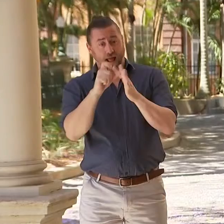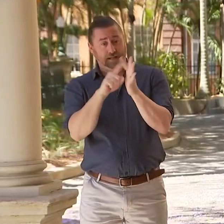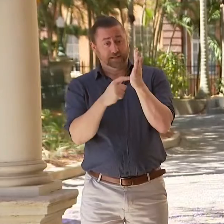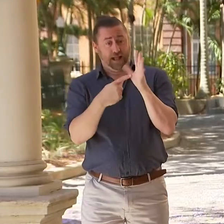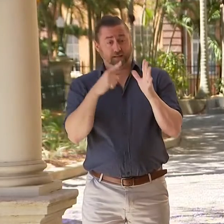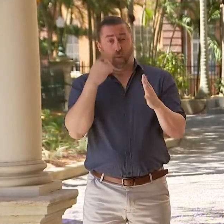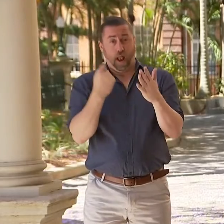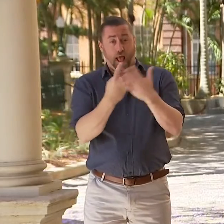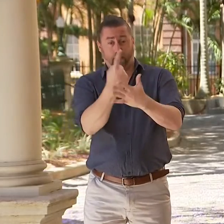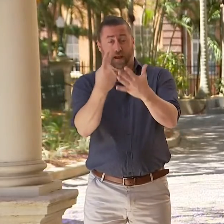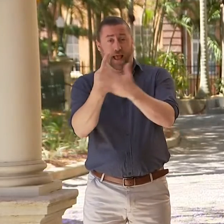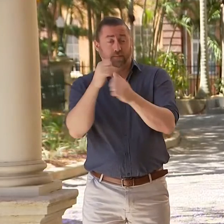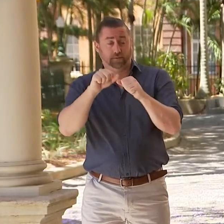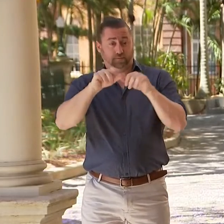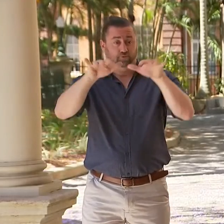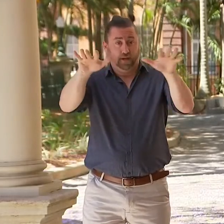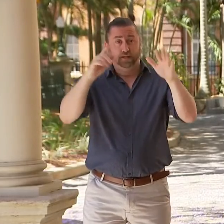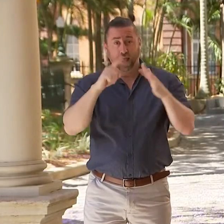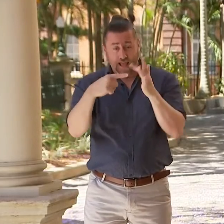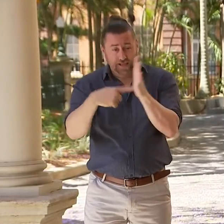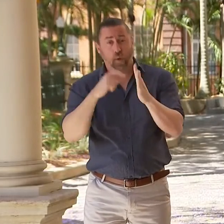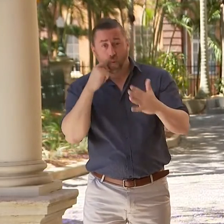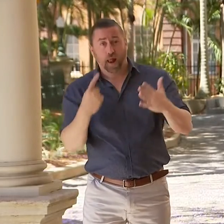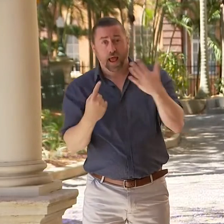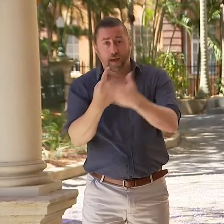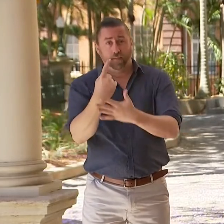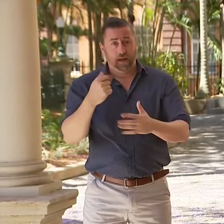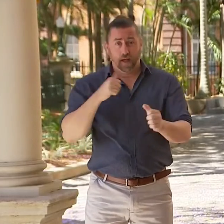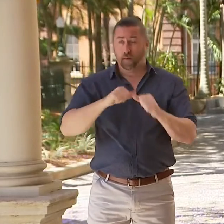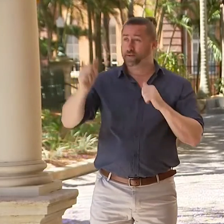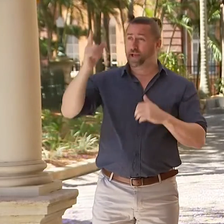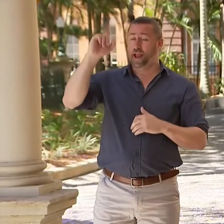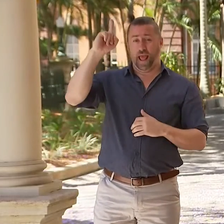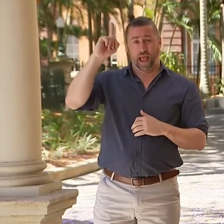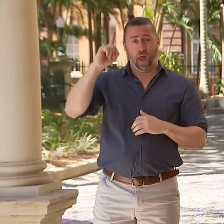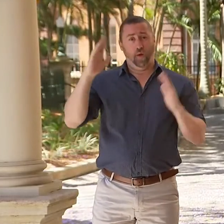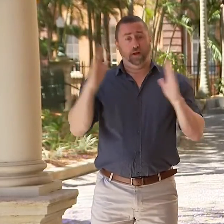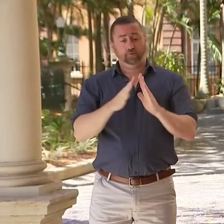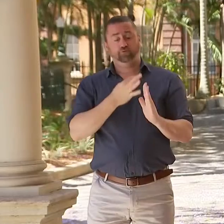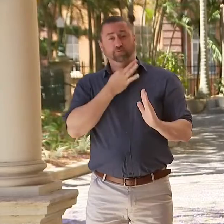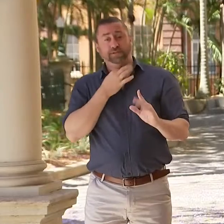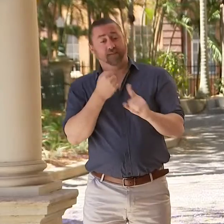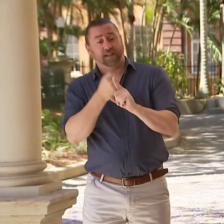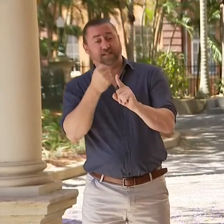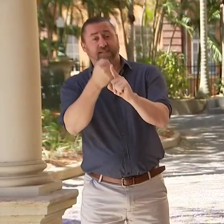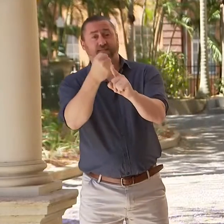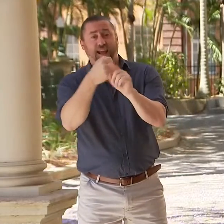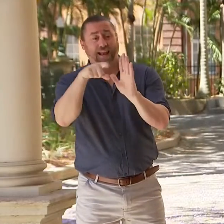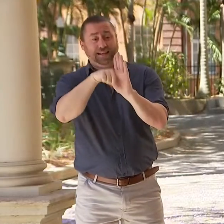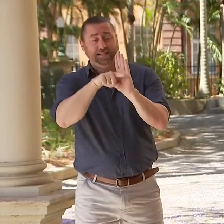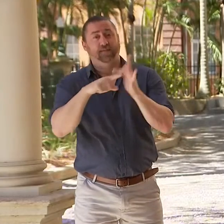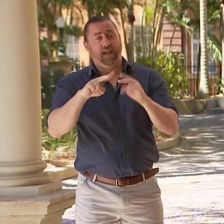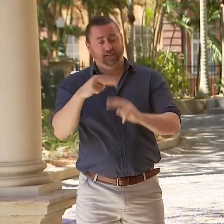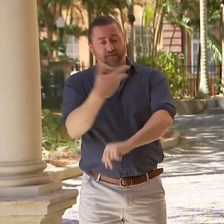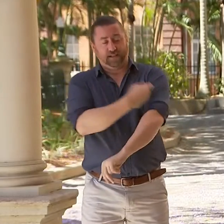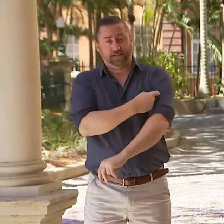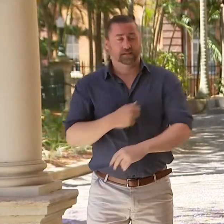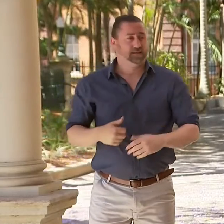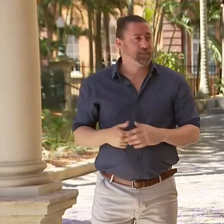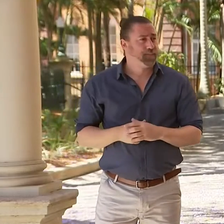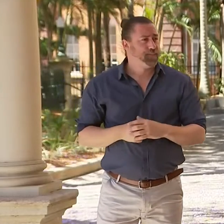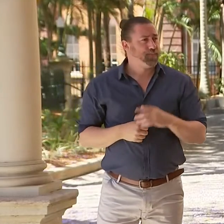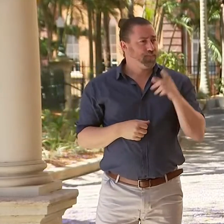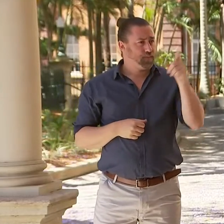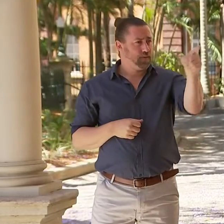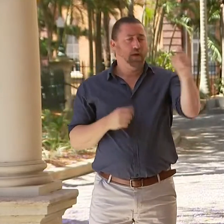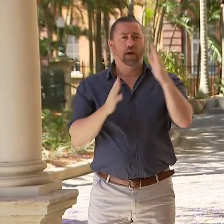community spread of the virus, and we need to take the opportunity to get everyone vaccinated. And are you able to just clarify just about